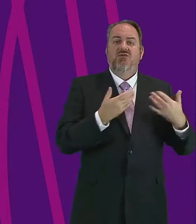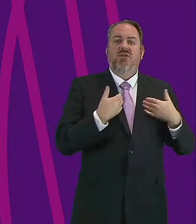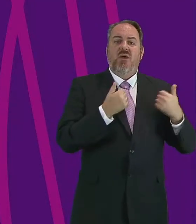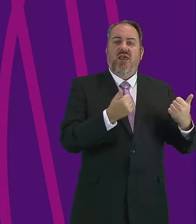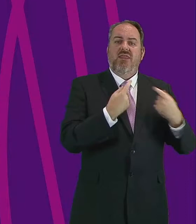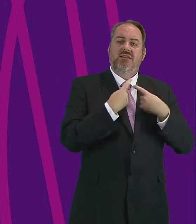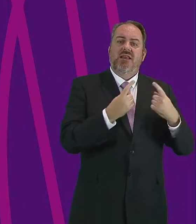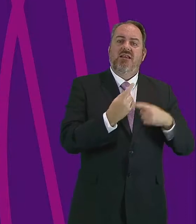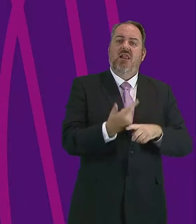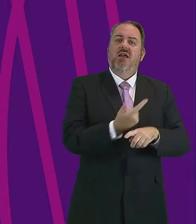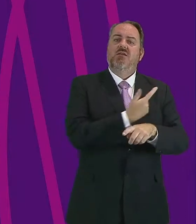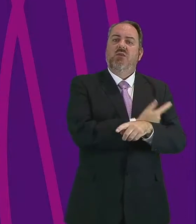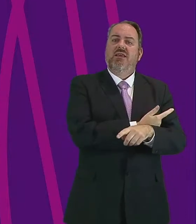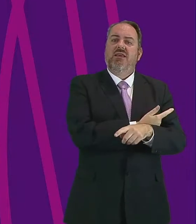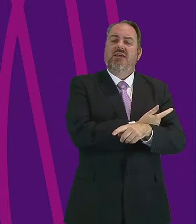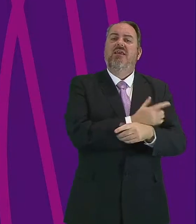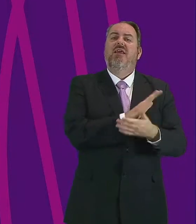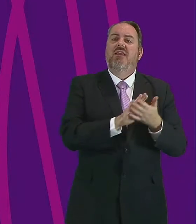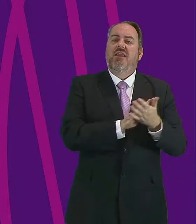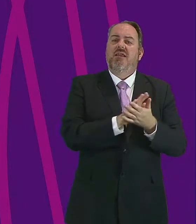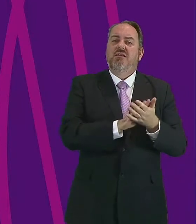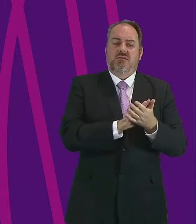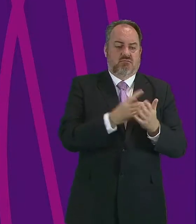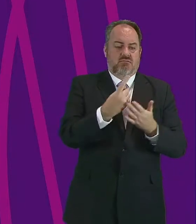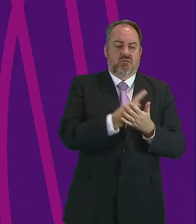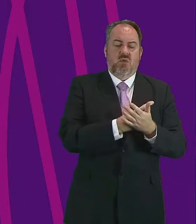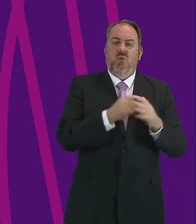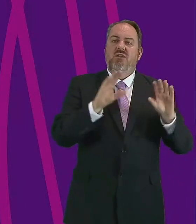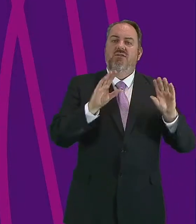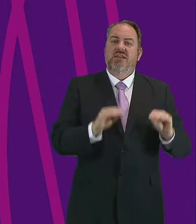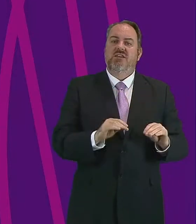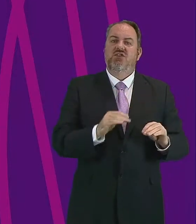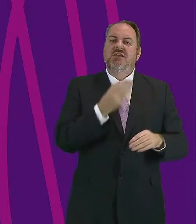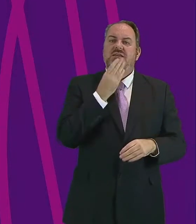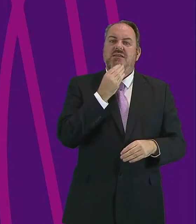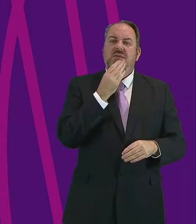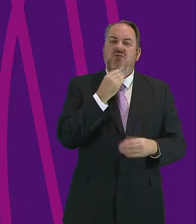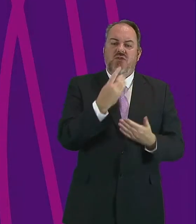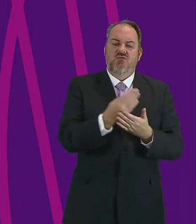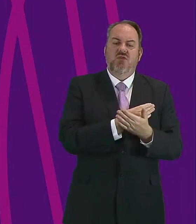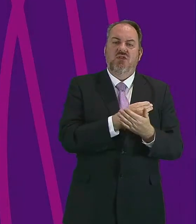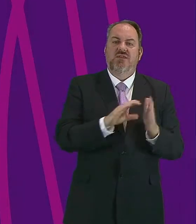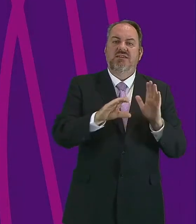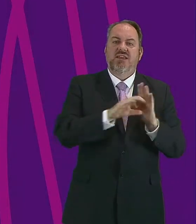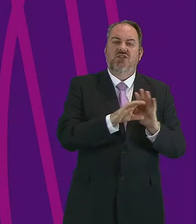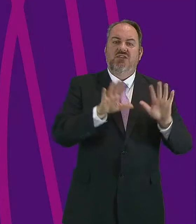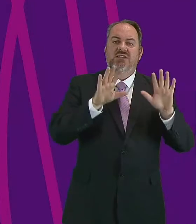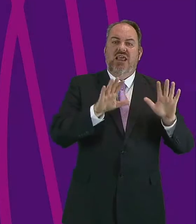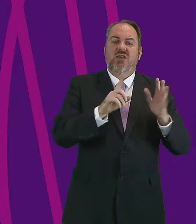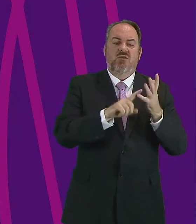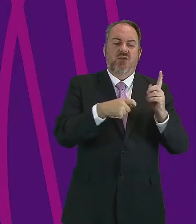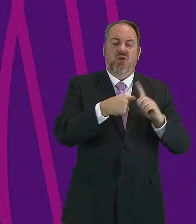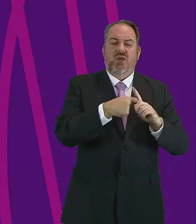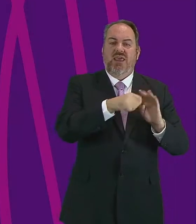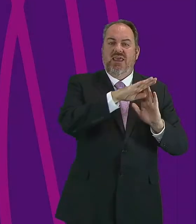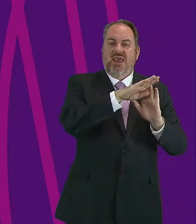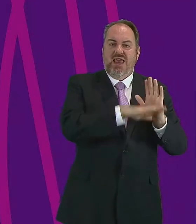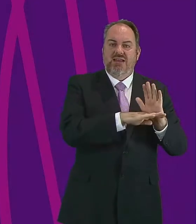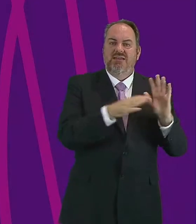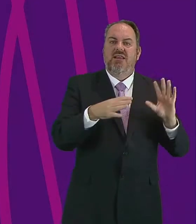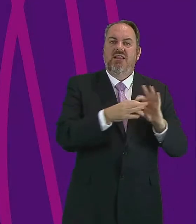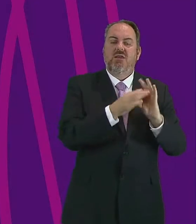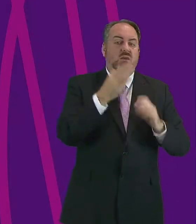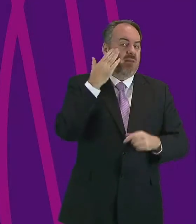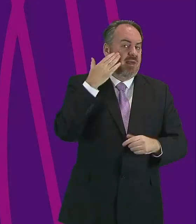week that the UK Government intends to expire early the temporary provisions in Section 10 and Schedule 8 of the UK Act, which apply to the Mental Health